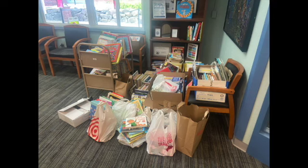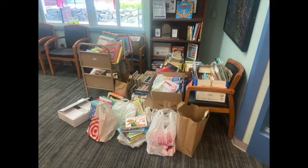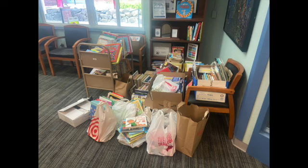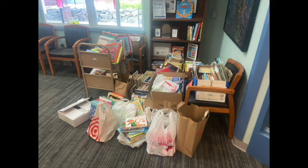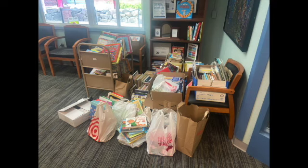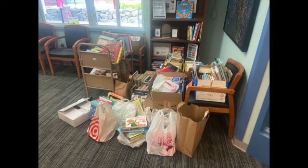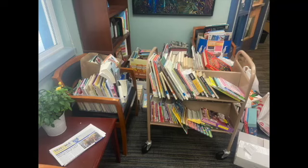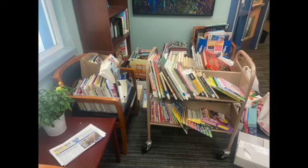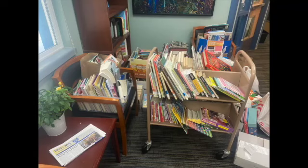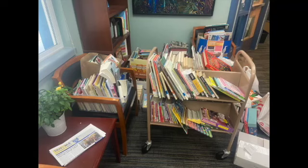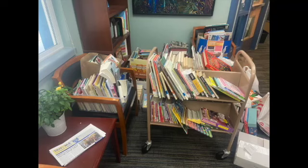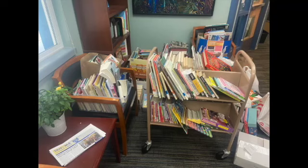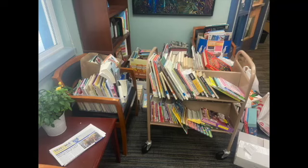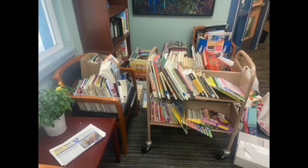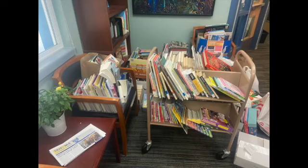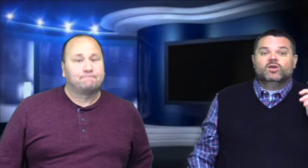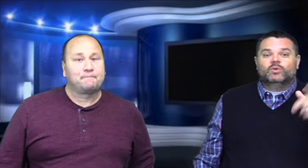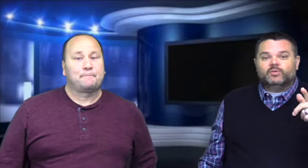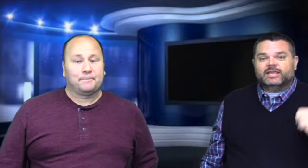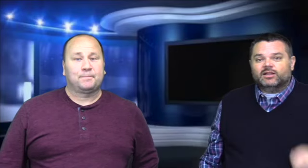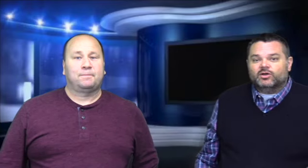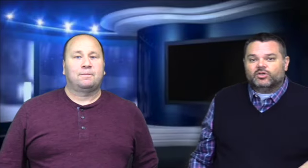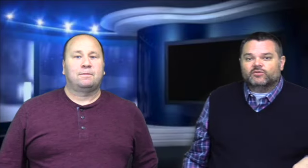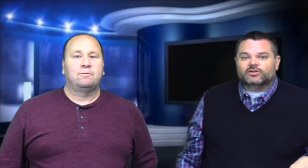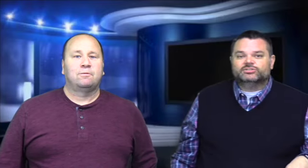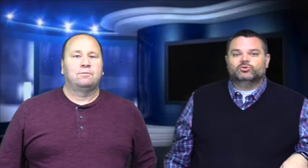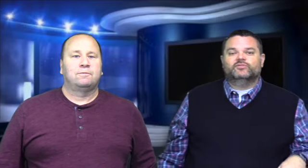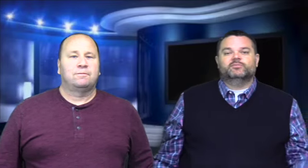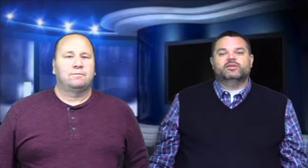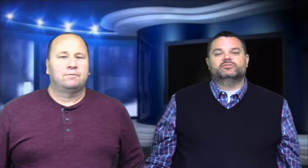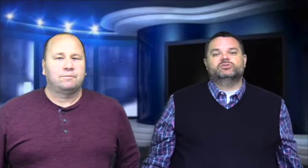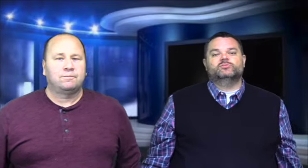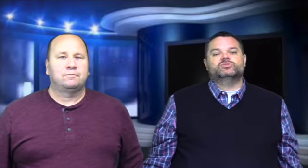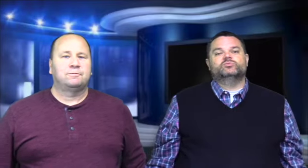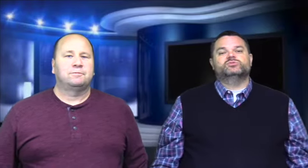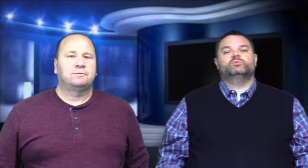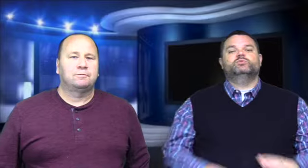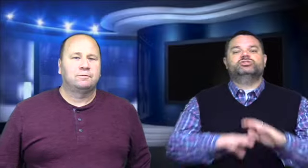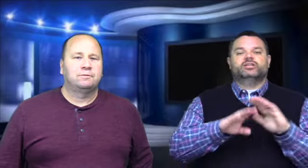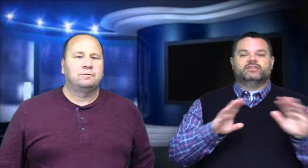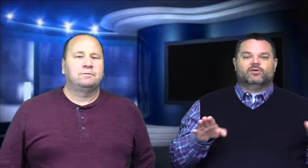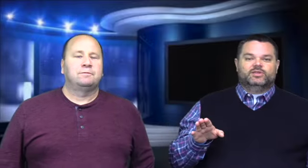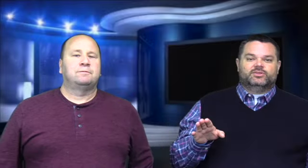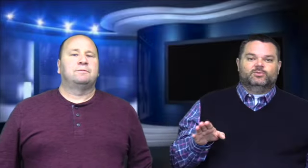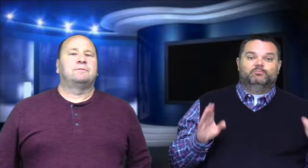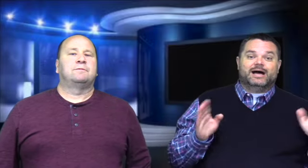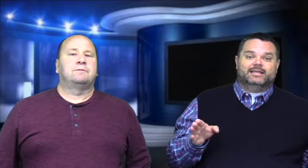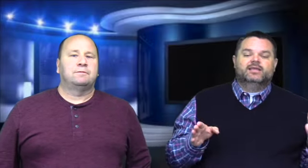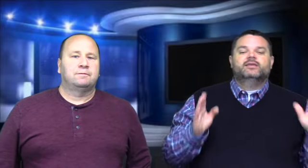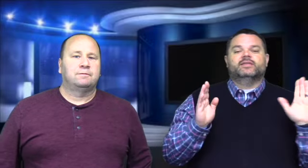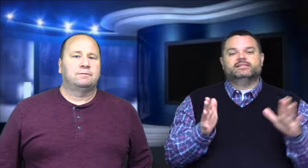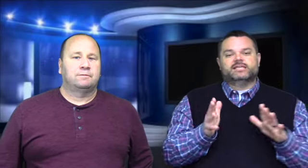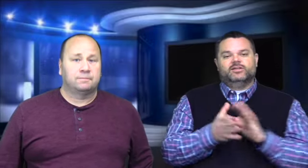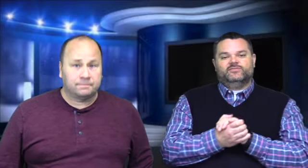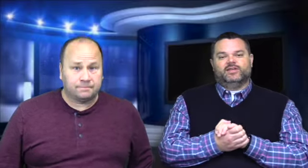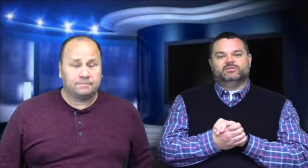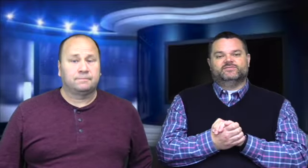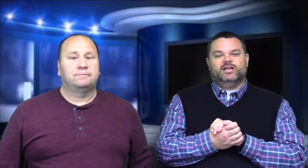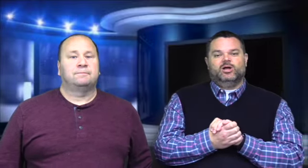books. Yes, hundreds of books. When we get the overall total from the other Tomah schools, we will share that with you. But thanks, Tiger families, for helping